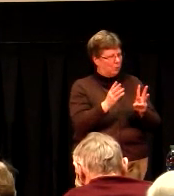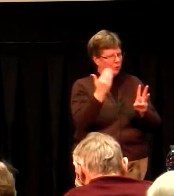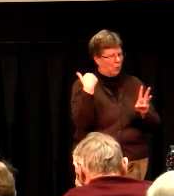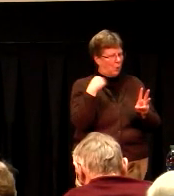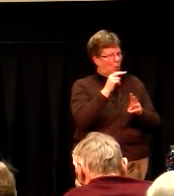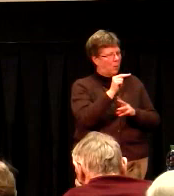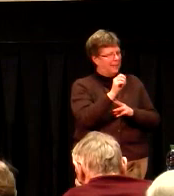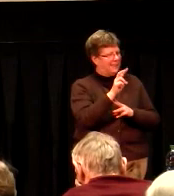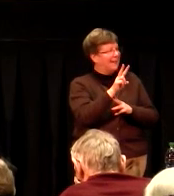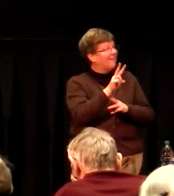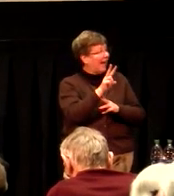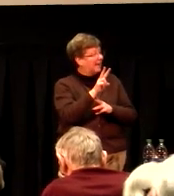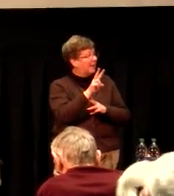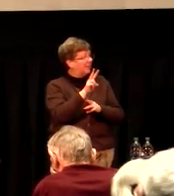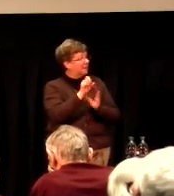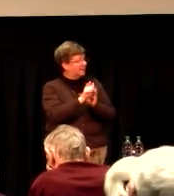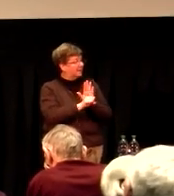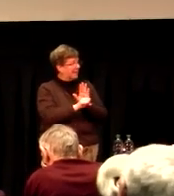Nevada